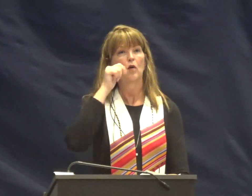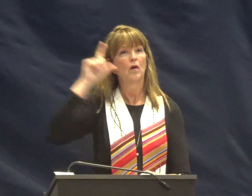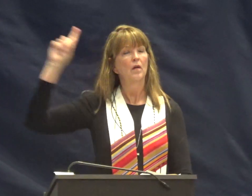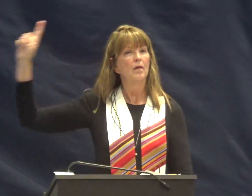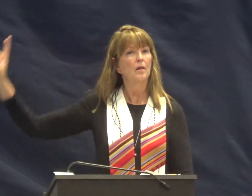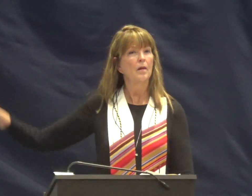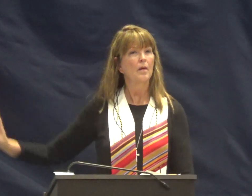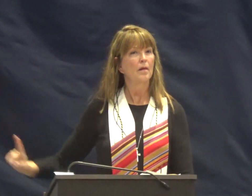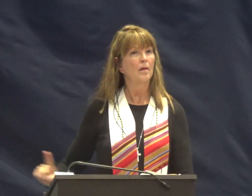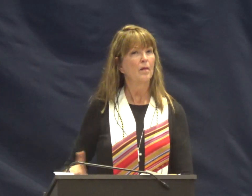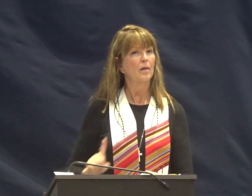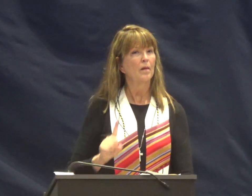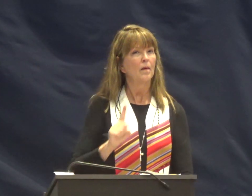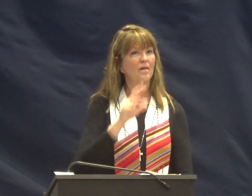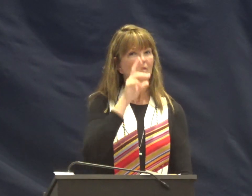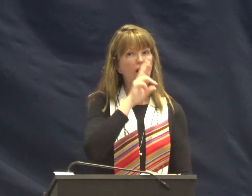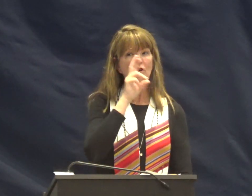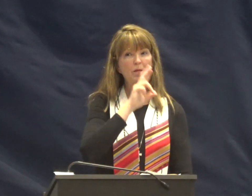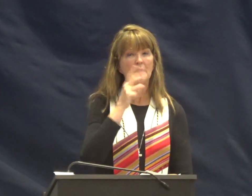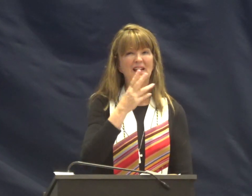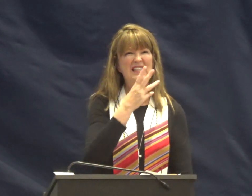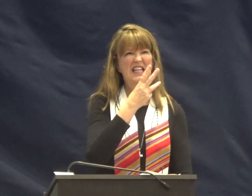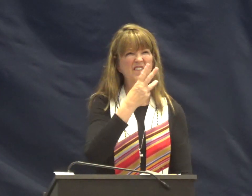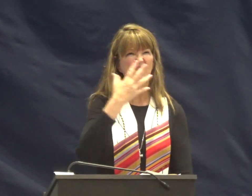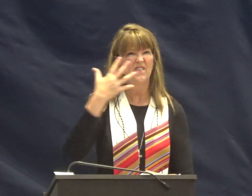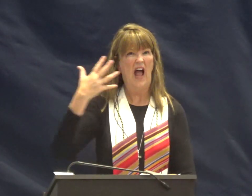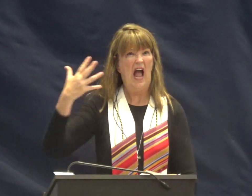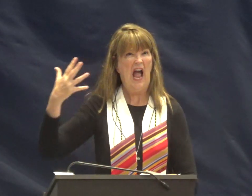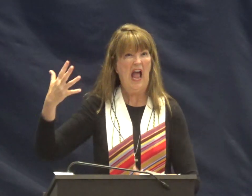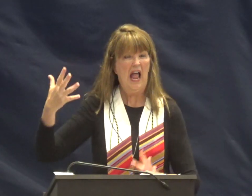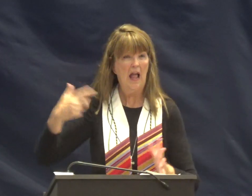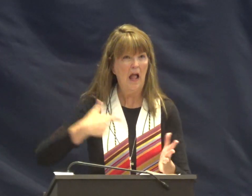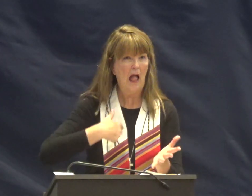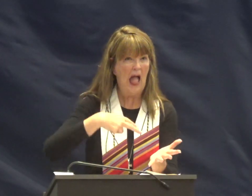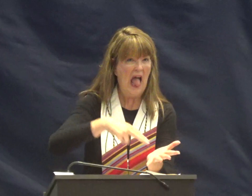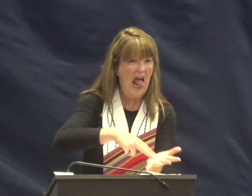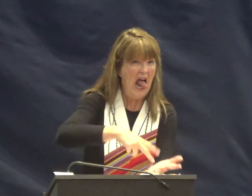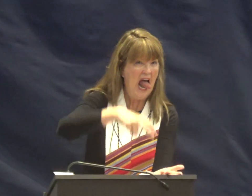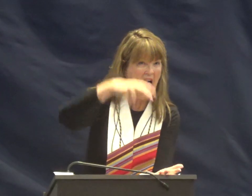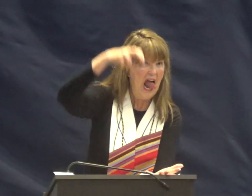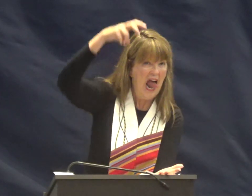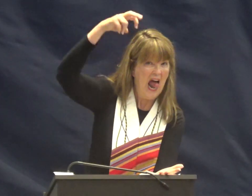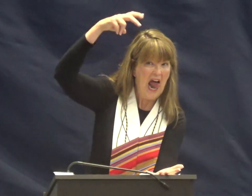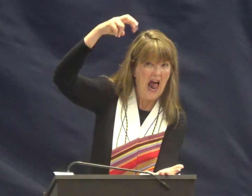Finally, in my junior year in high school, another girl came in as a freshman who was